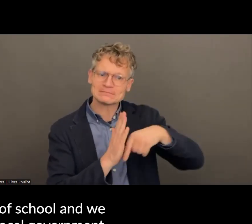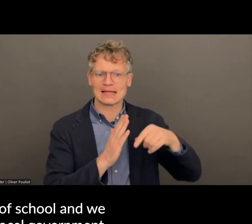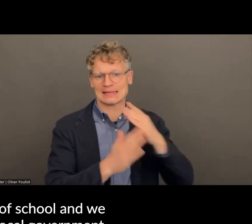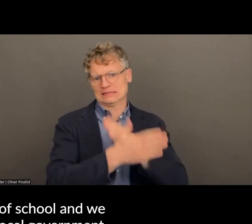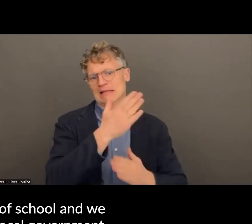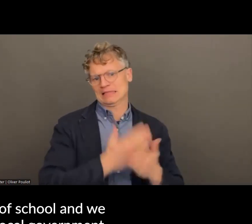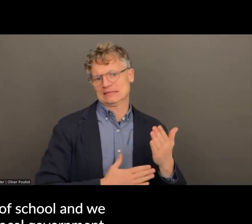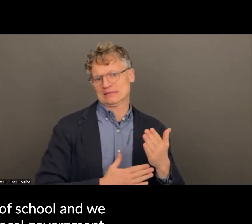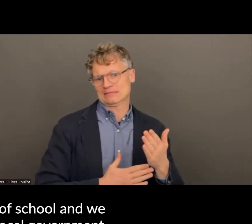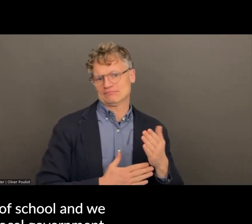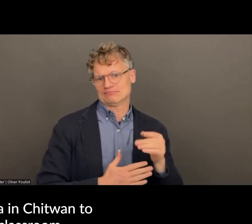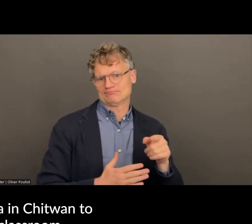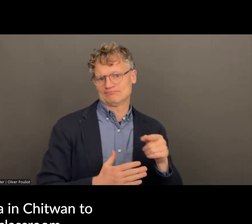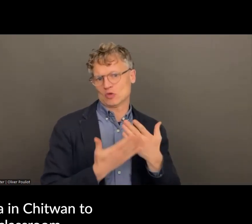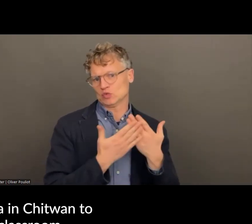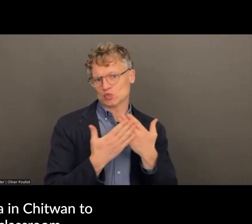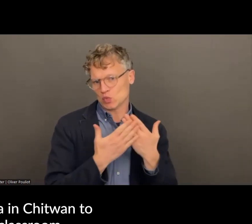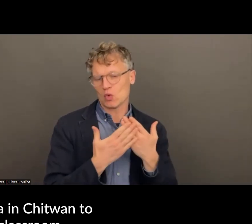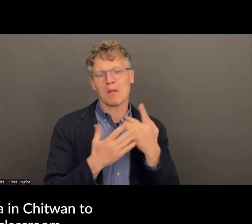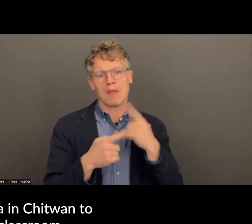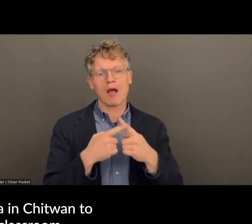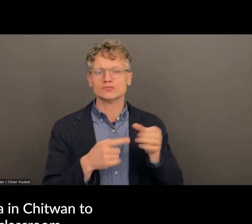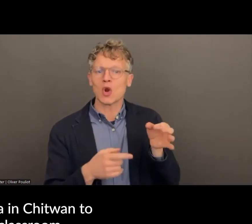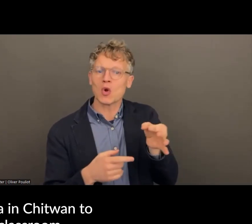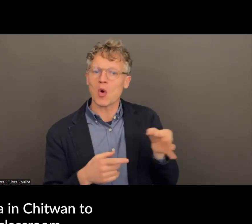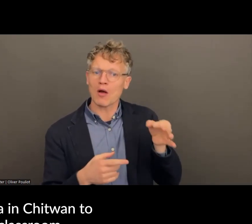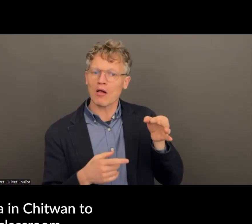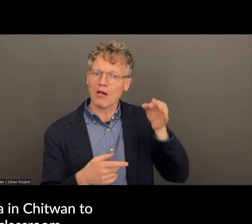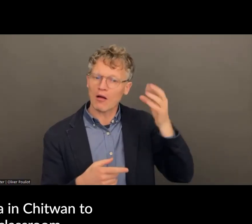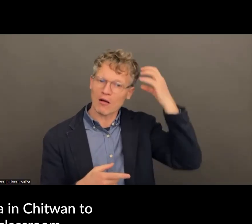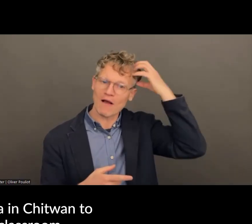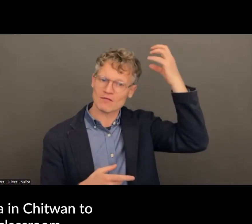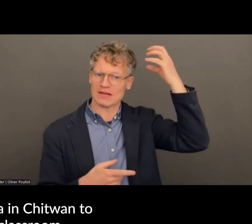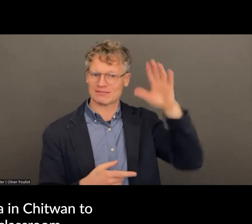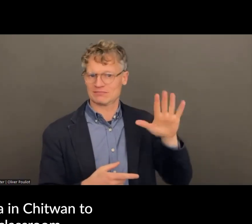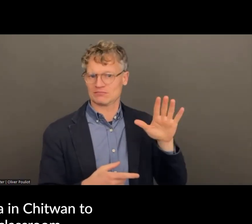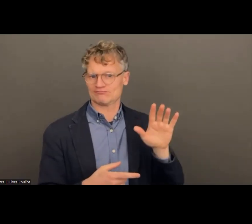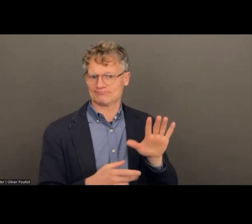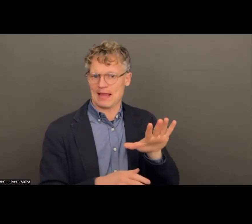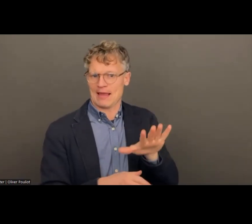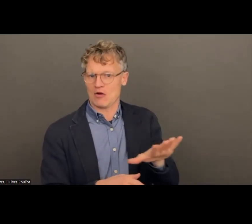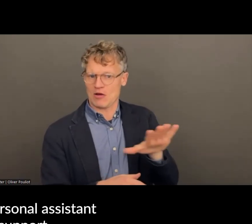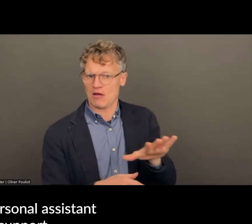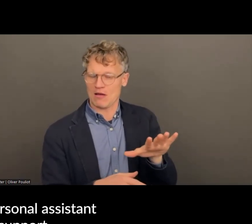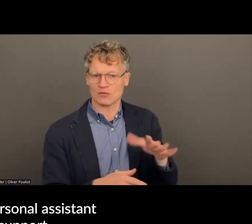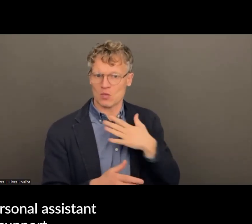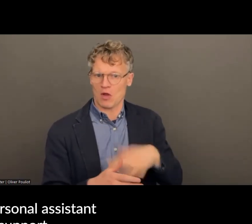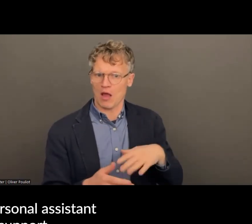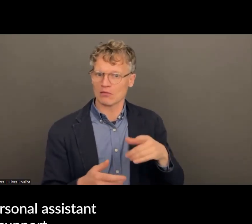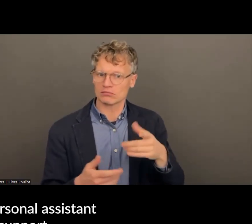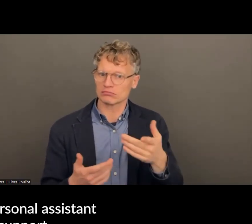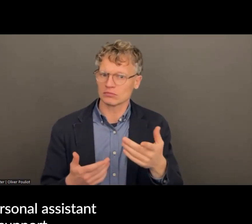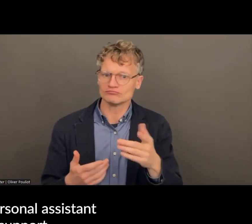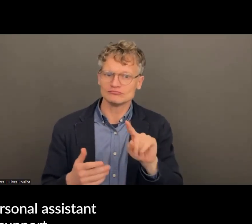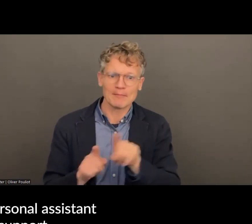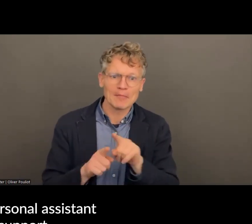together with the local government in Bharatpur and Kalika in Chitwan to bring them in the classroom. So talking about